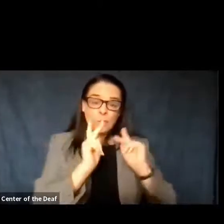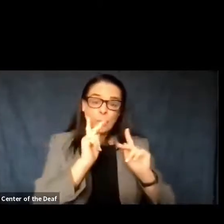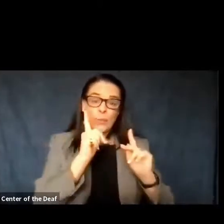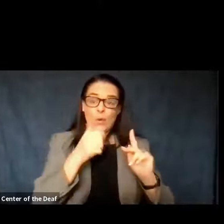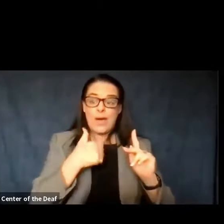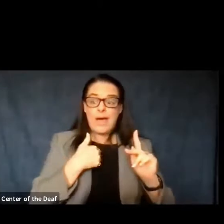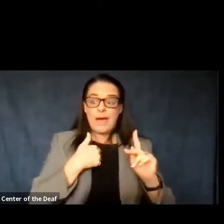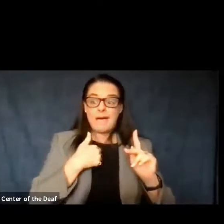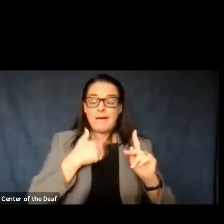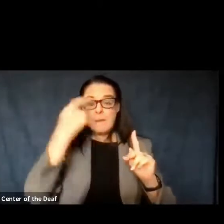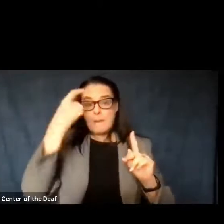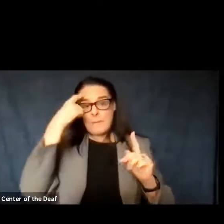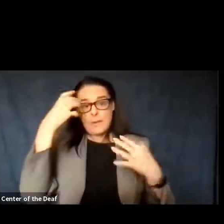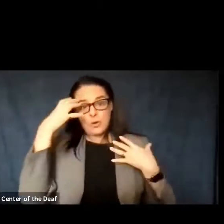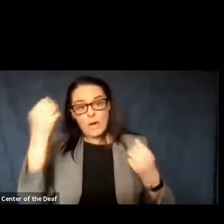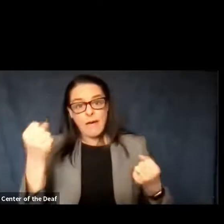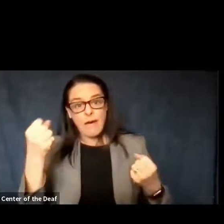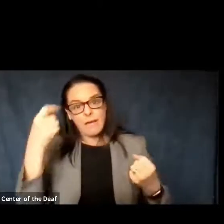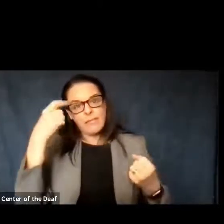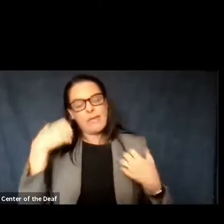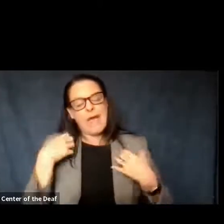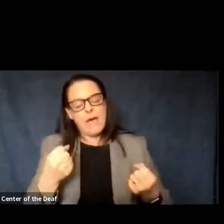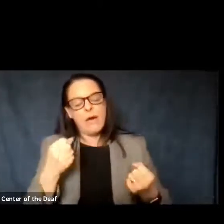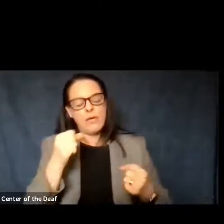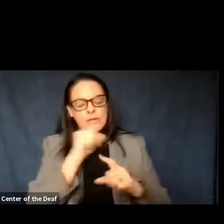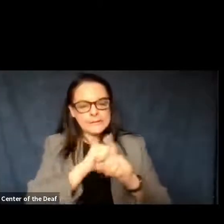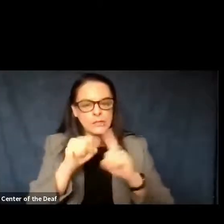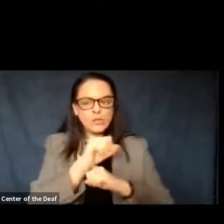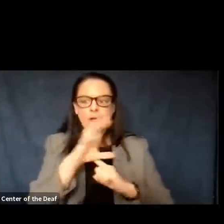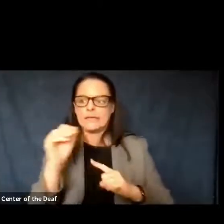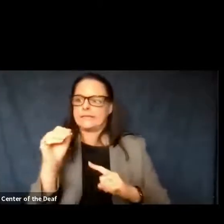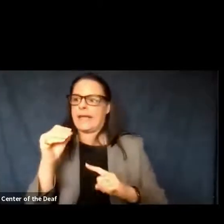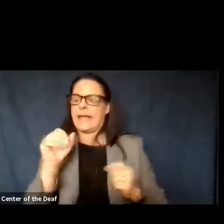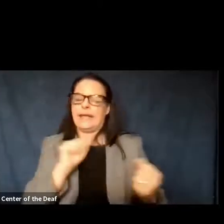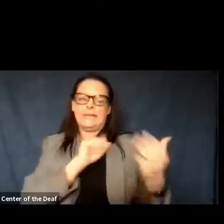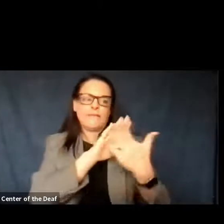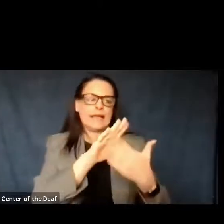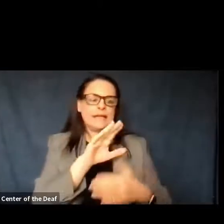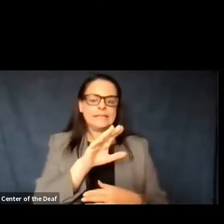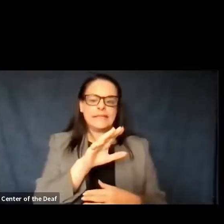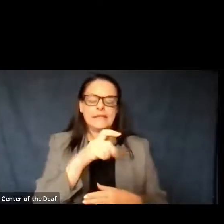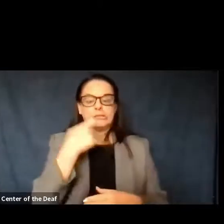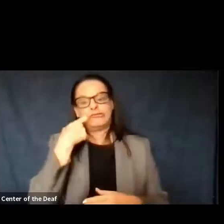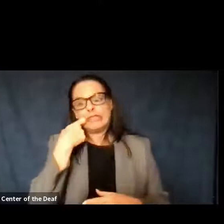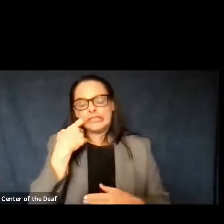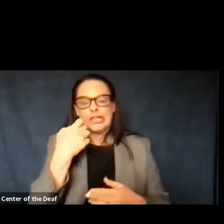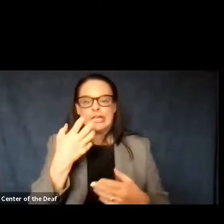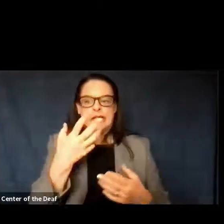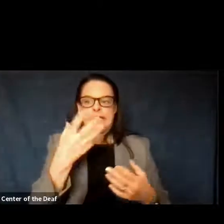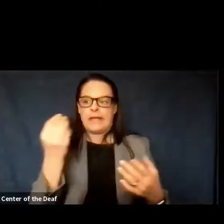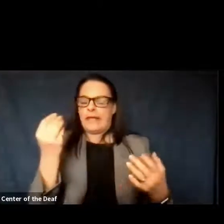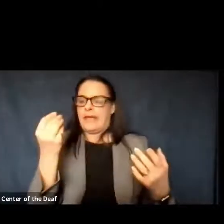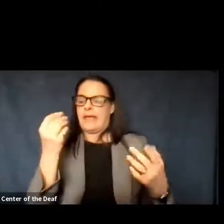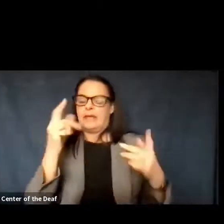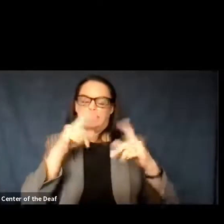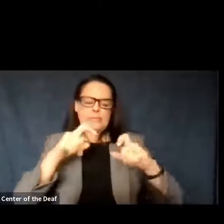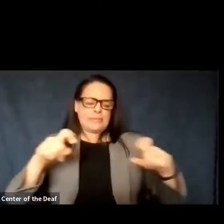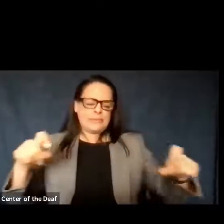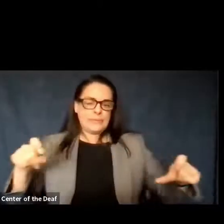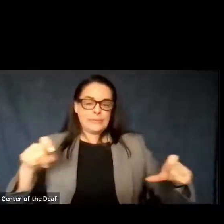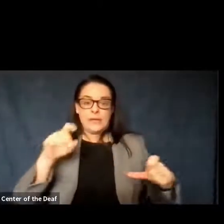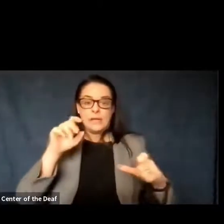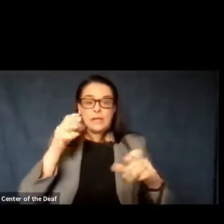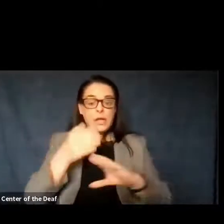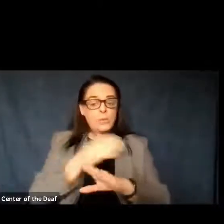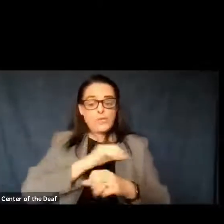and that are facing substance use and abuse disorders, and that we started out before COVID even